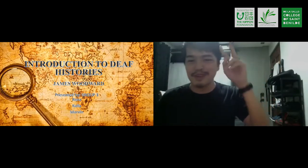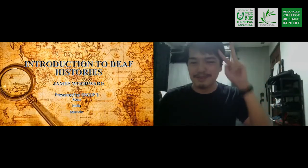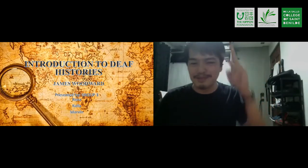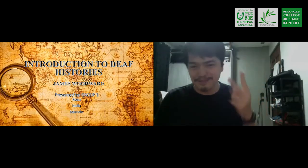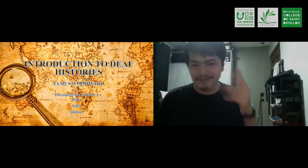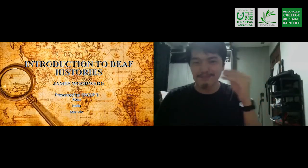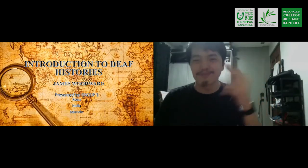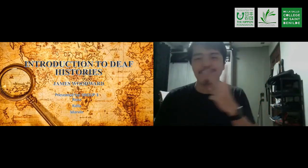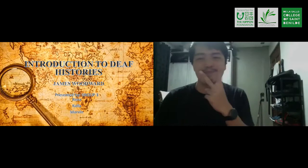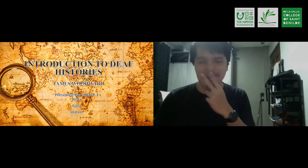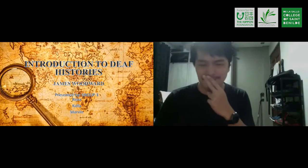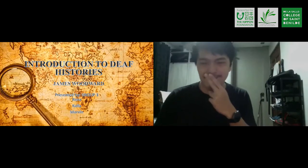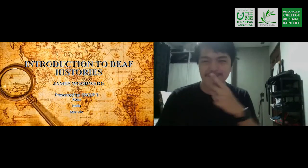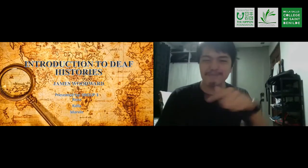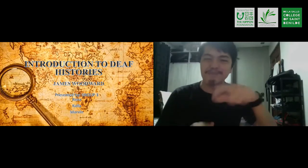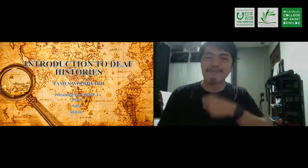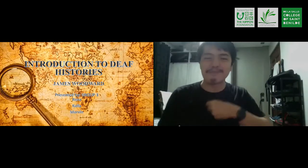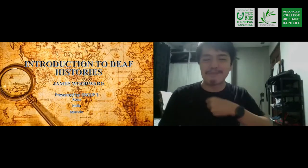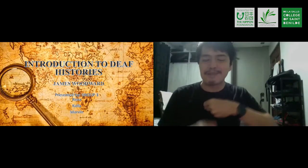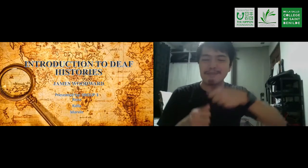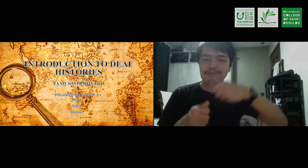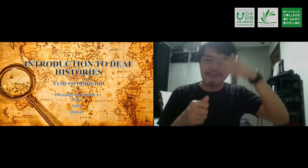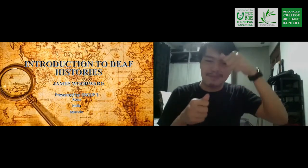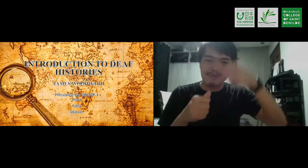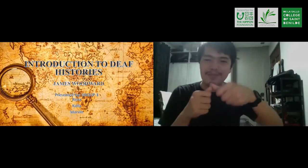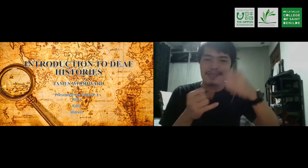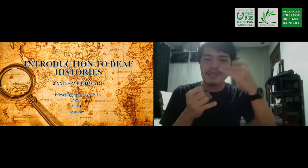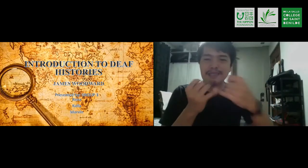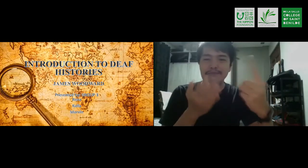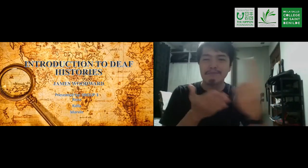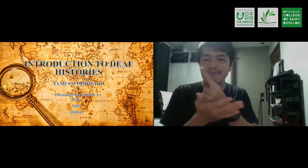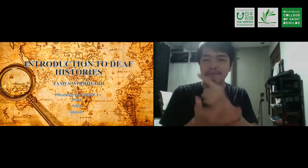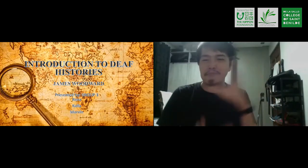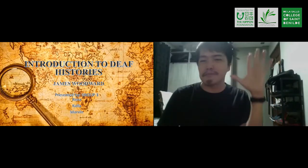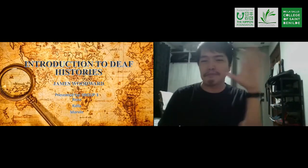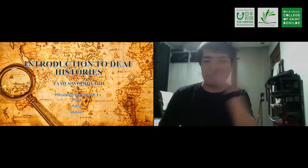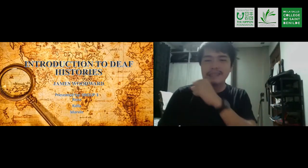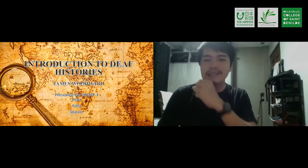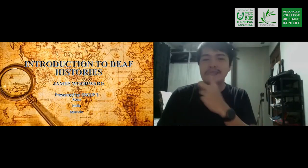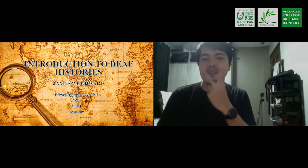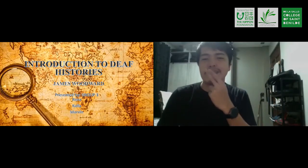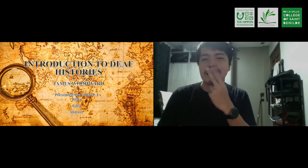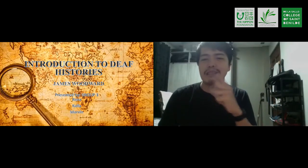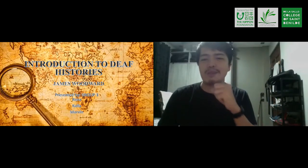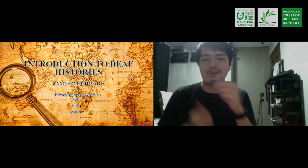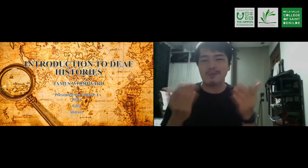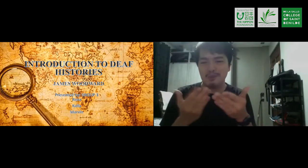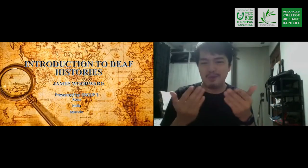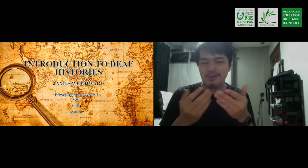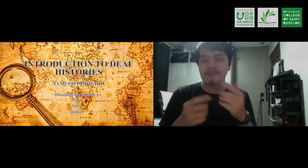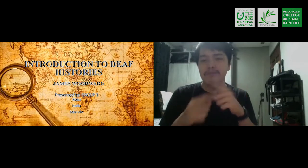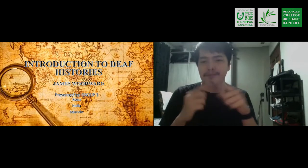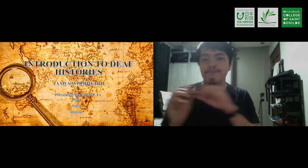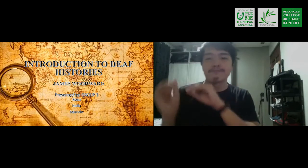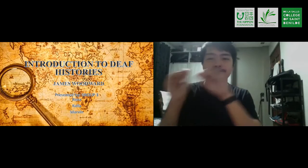My name is Renz. I'm in group 3 with Marvin and Kyla. I'm sorry last week we didn't